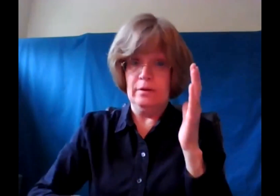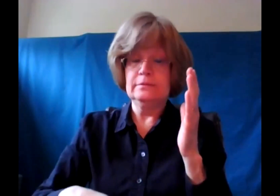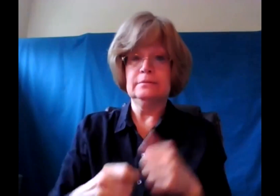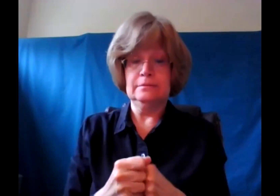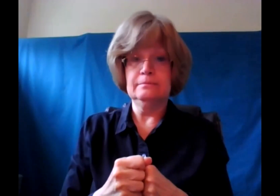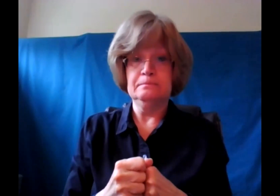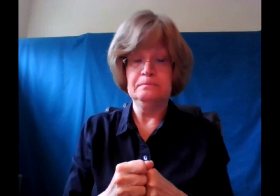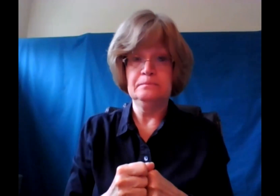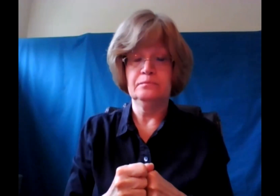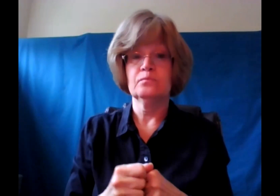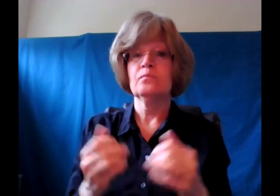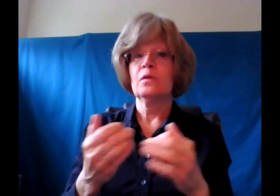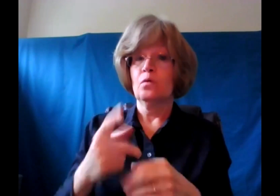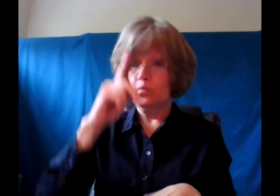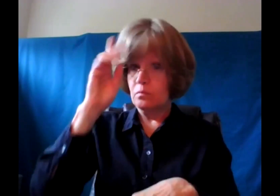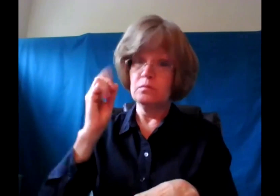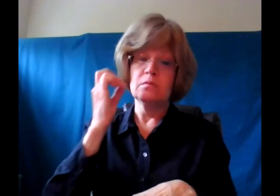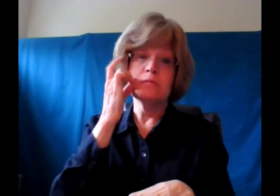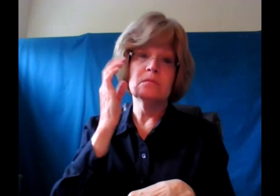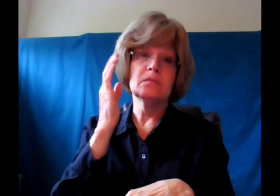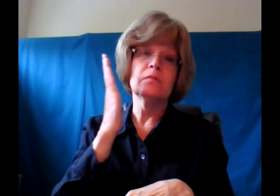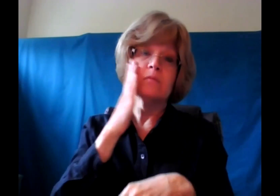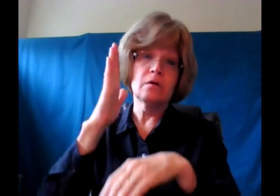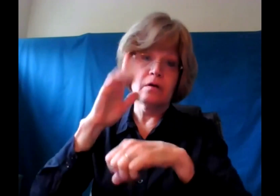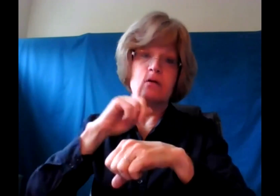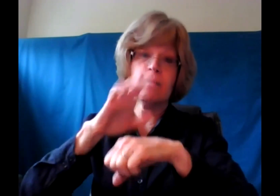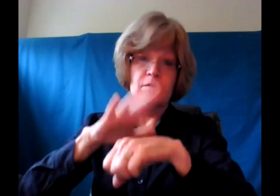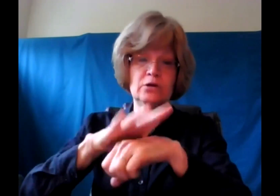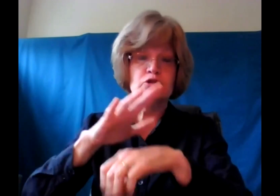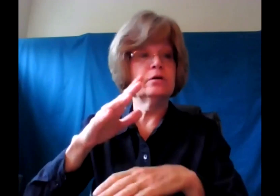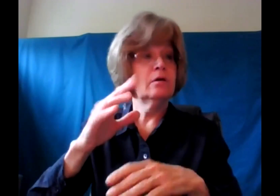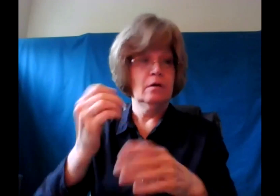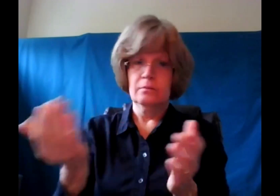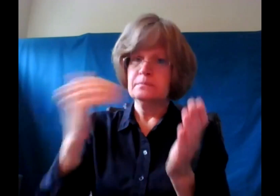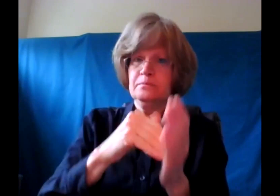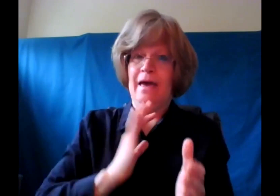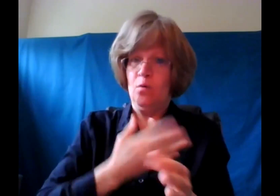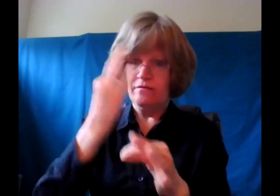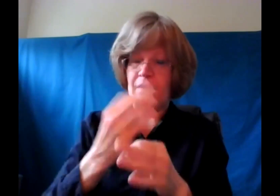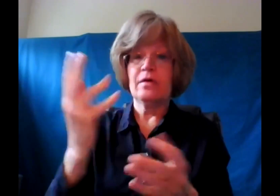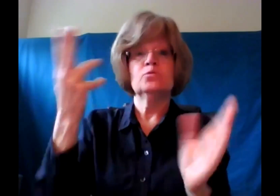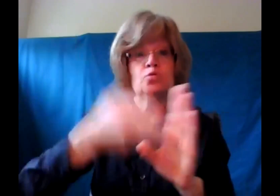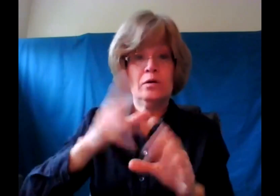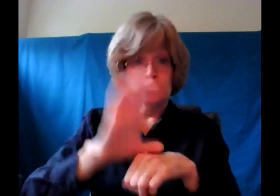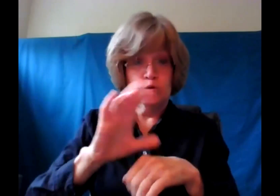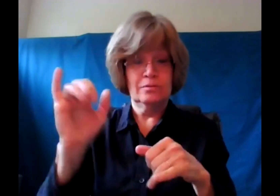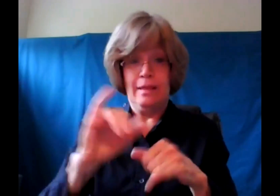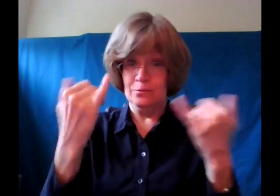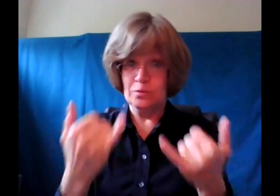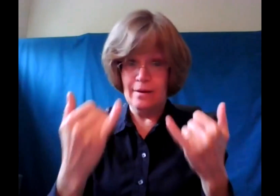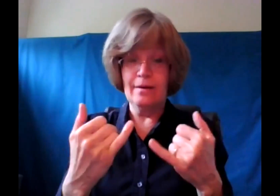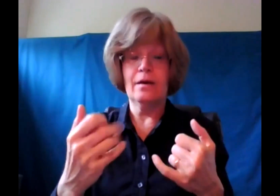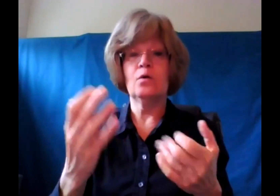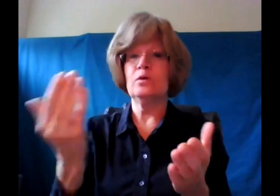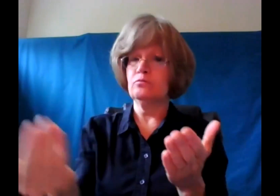price. Through confirmation and through the reaffirmation of our faith, and when joining the church as we do today, we renew the